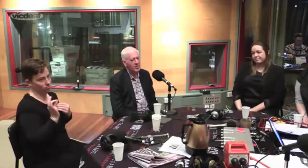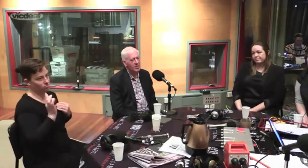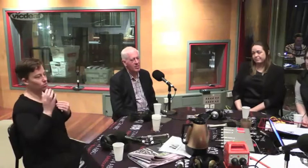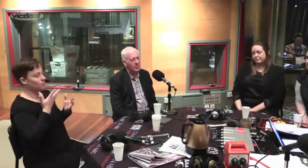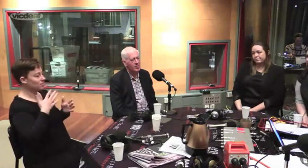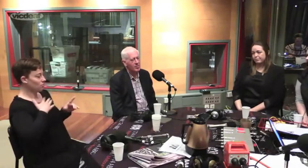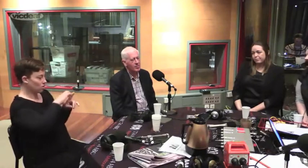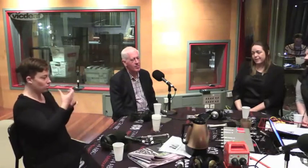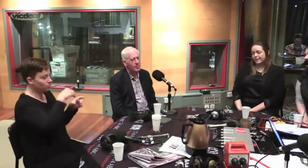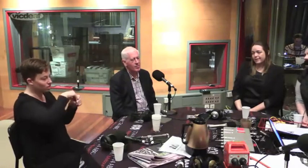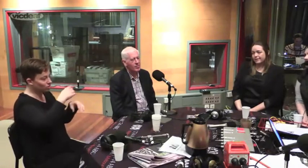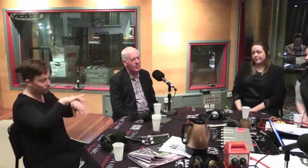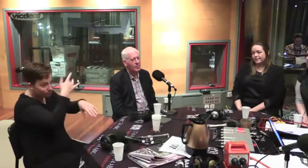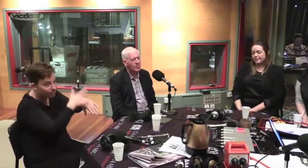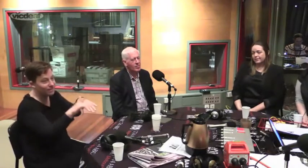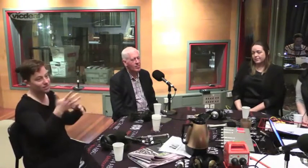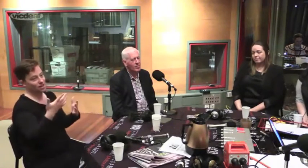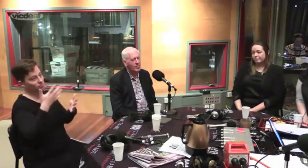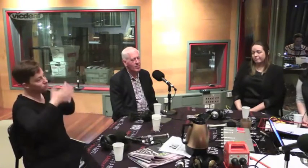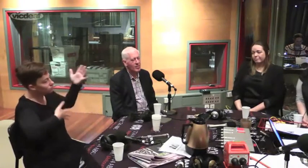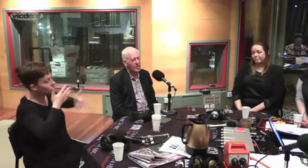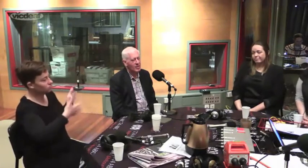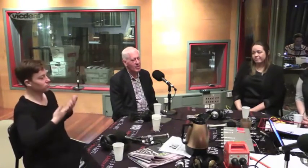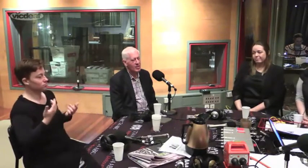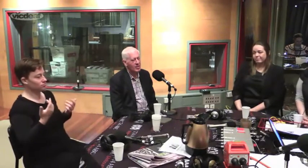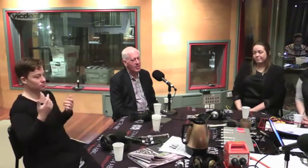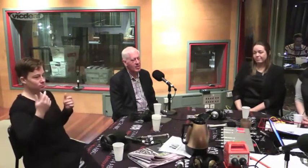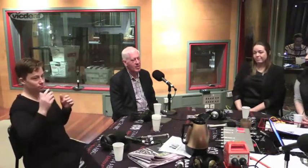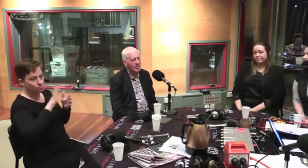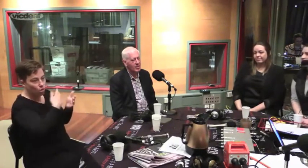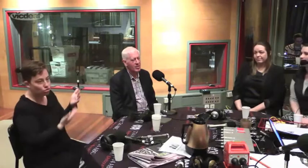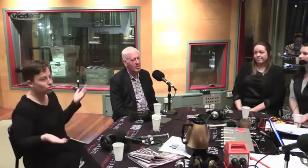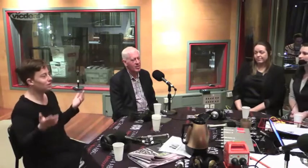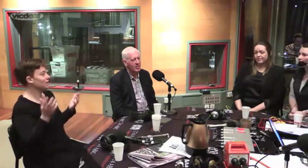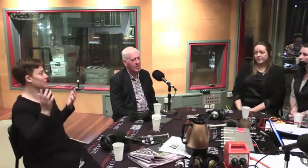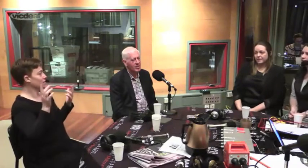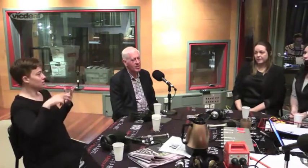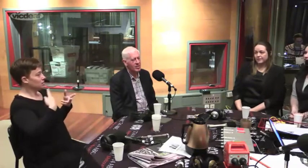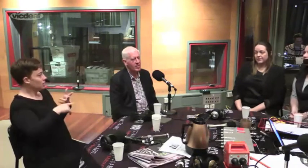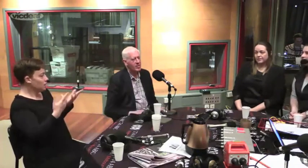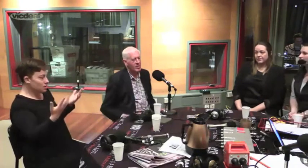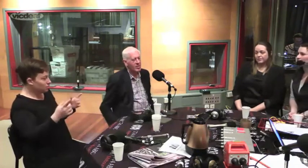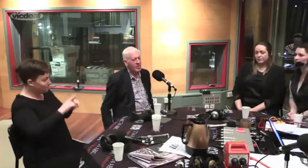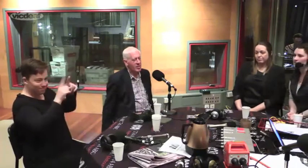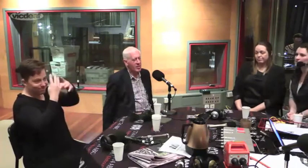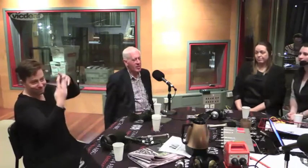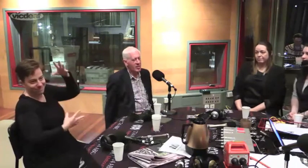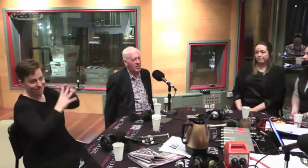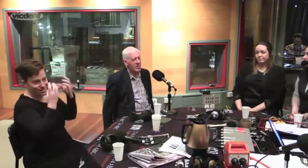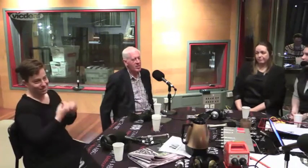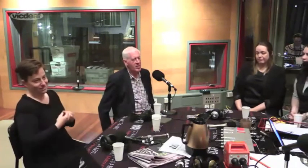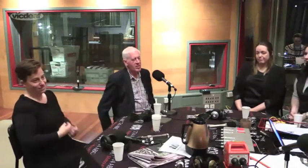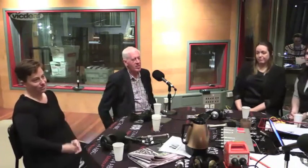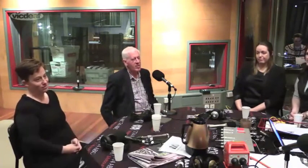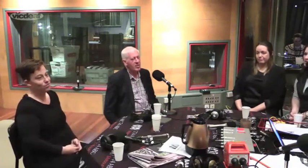someone with a hearing loss. So I guess, you know, I have a lot of involvement in assigned culture, in deaf theatre,